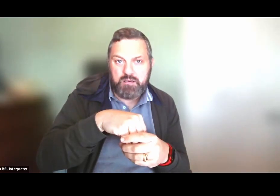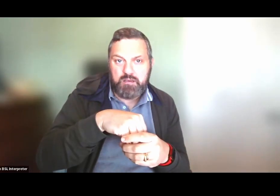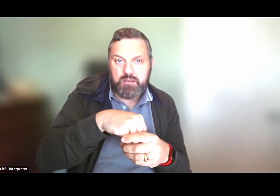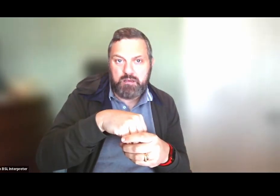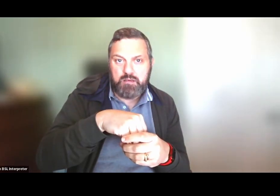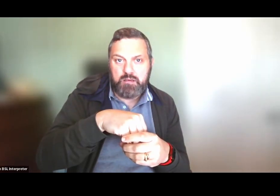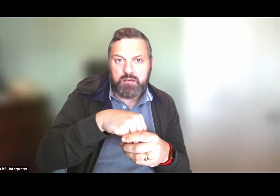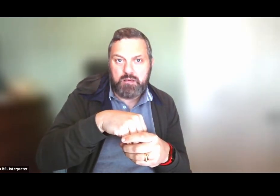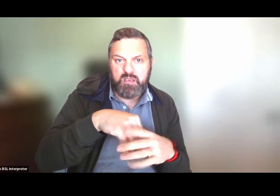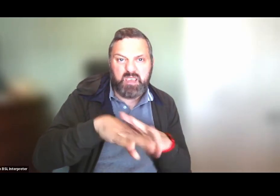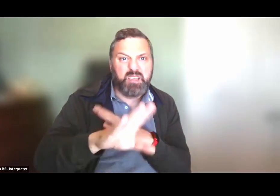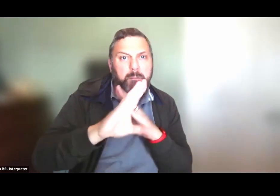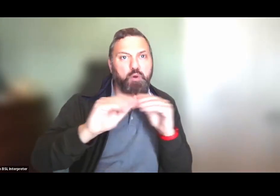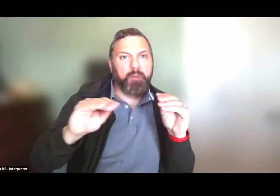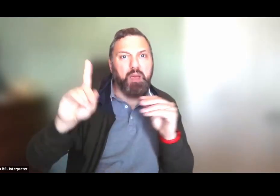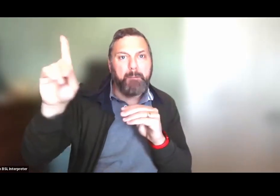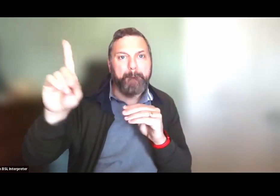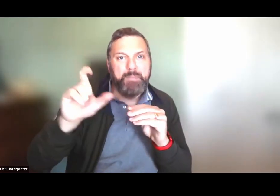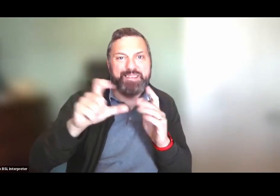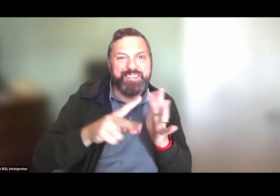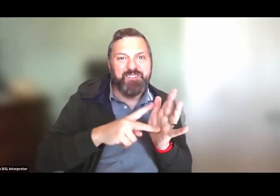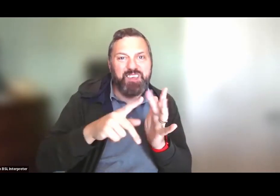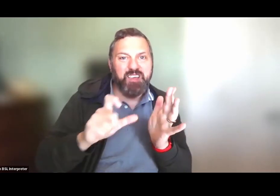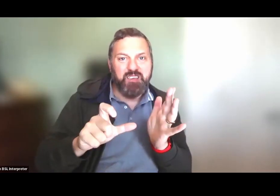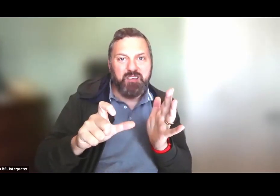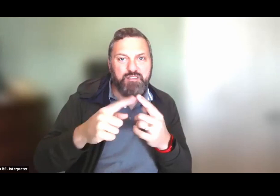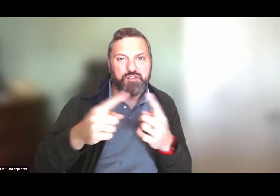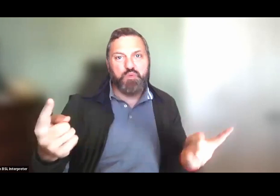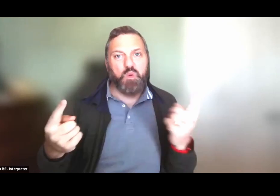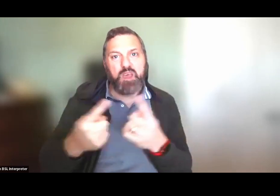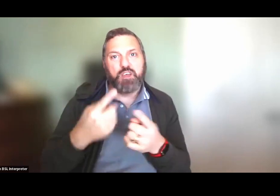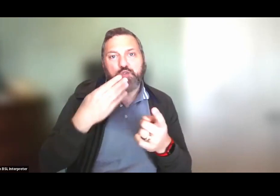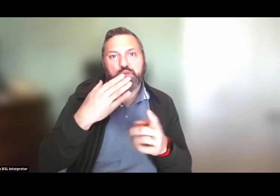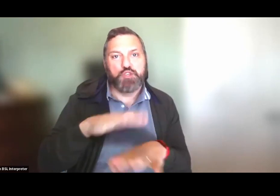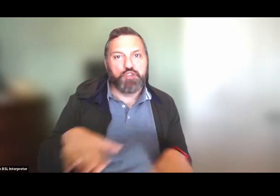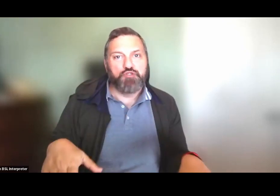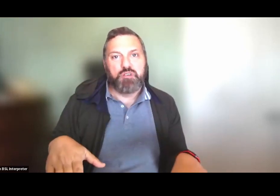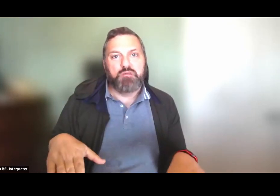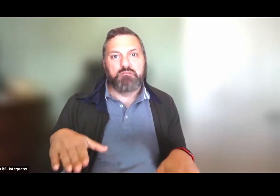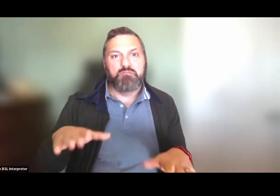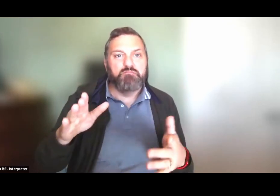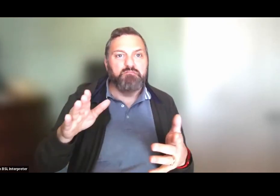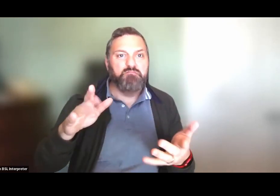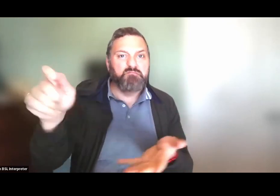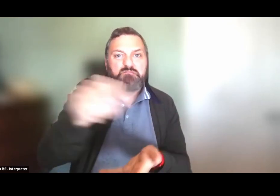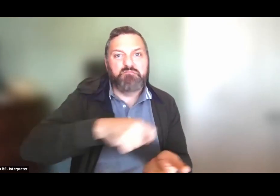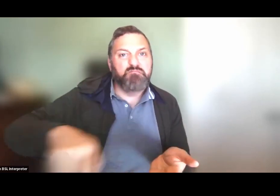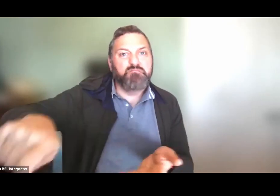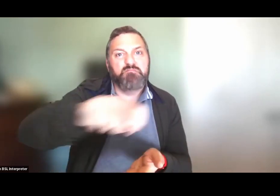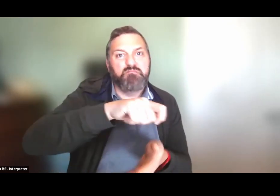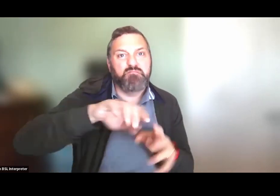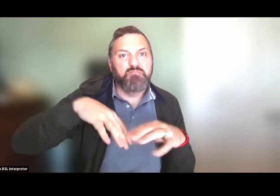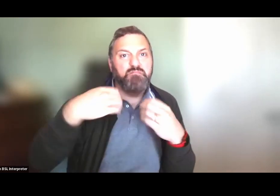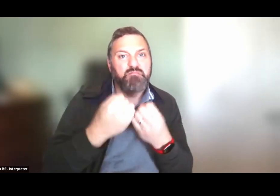street. In Birmingham, Civic Square have done beautiful work with kids just painting and chalking on the streets, making it feel